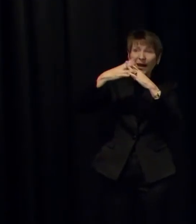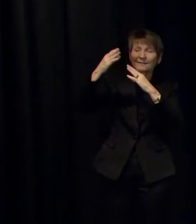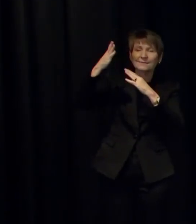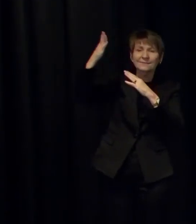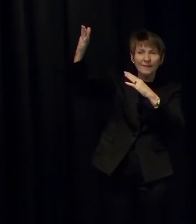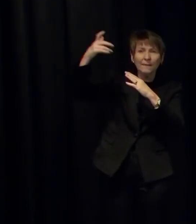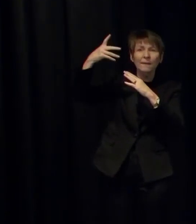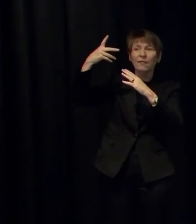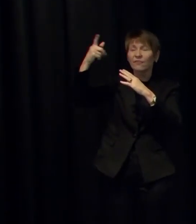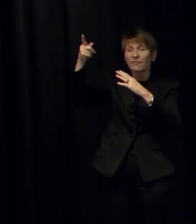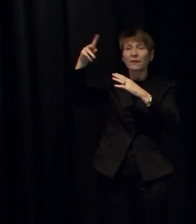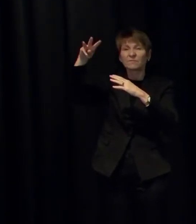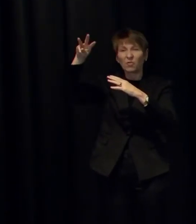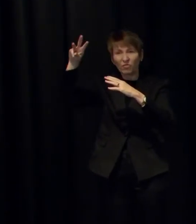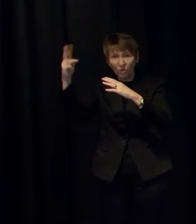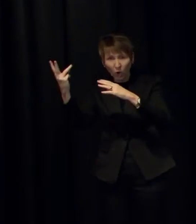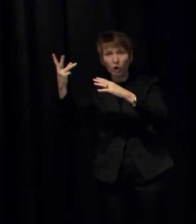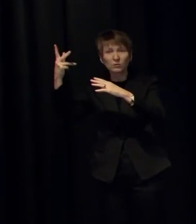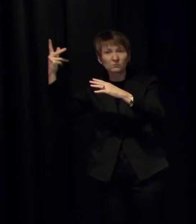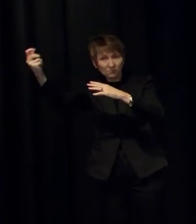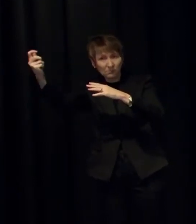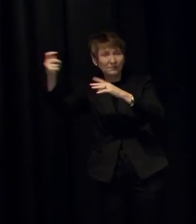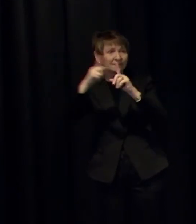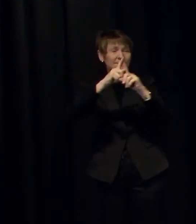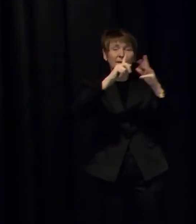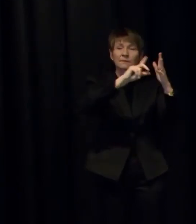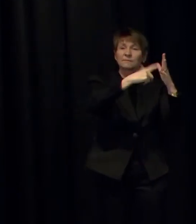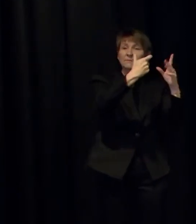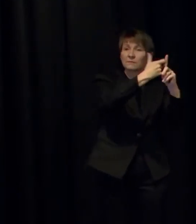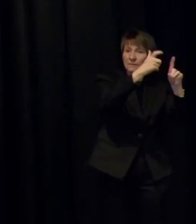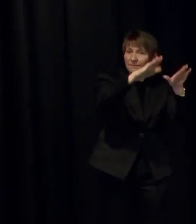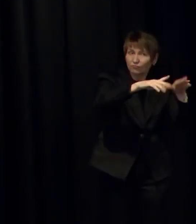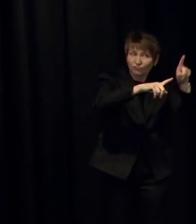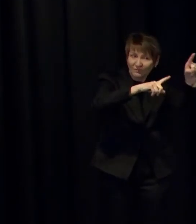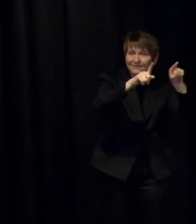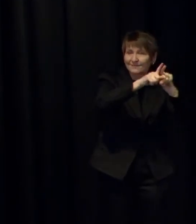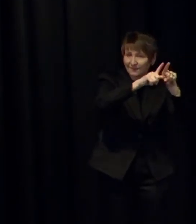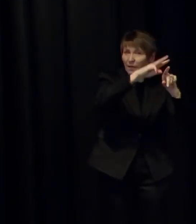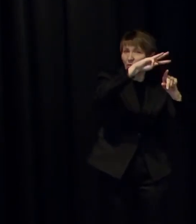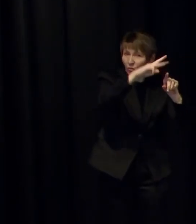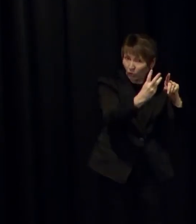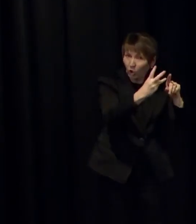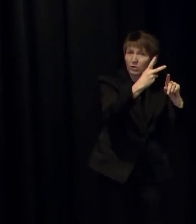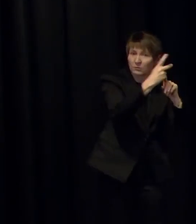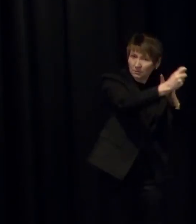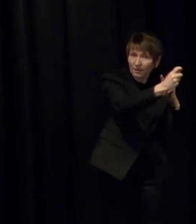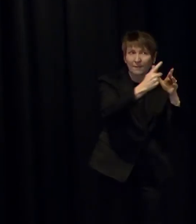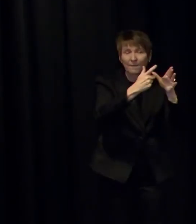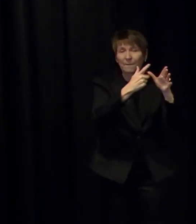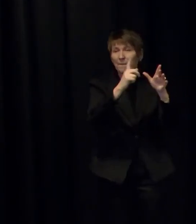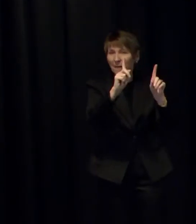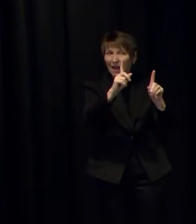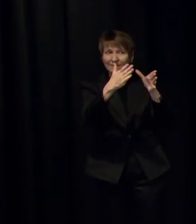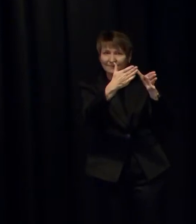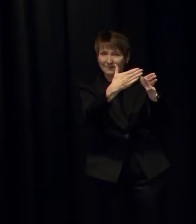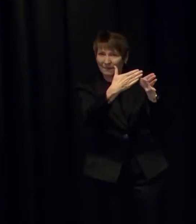good for years, it may be good for life. So we shouldn't discount that from being able to impact some of those hospitalisation figures. As the Premier